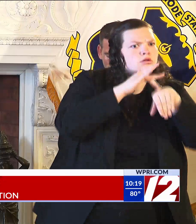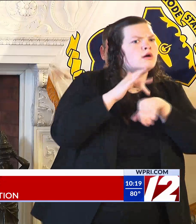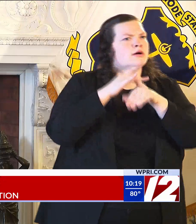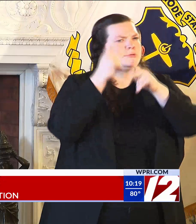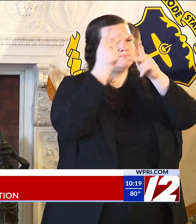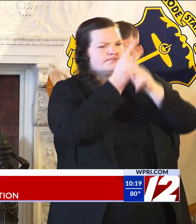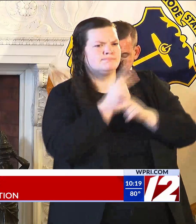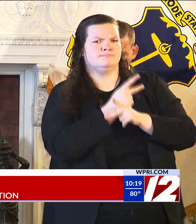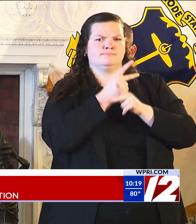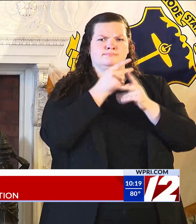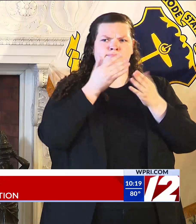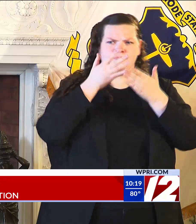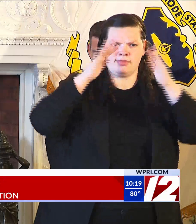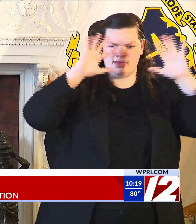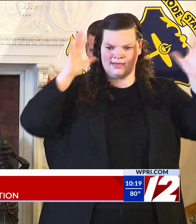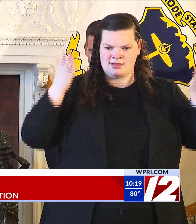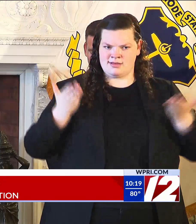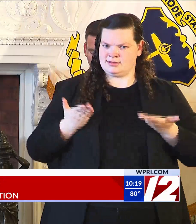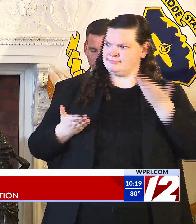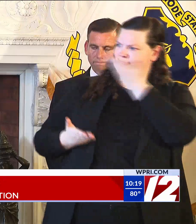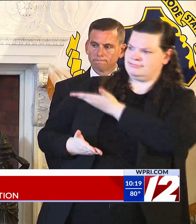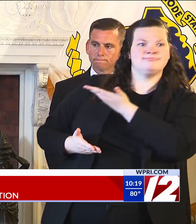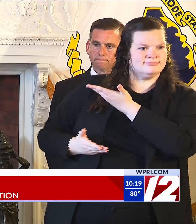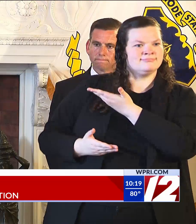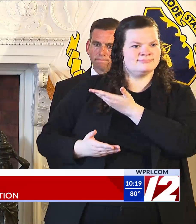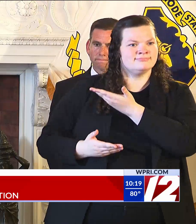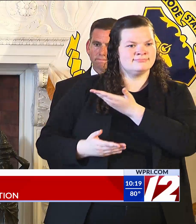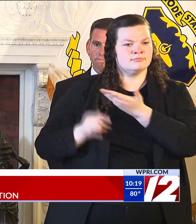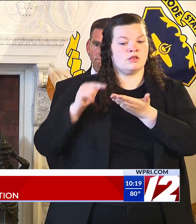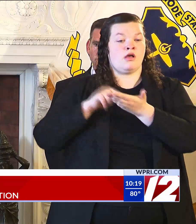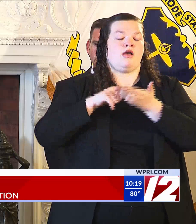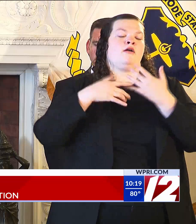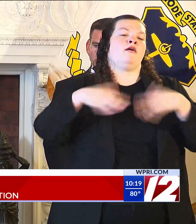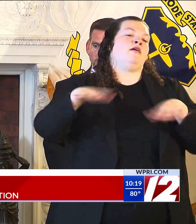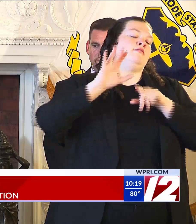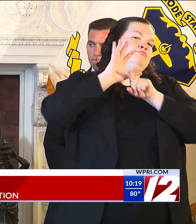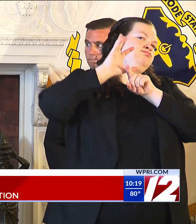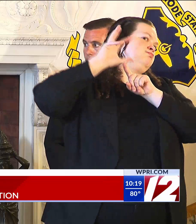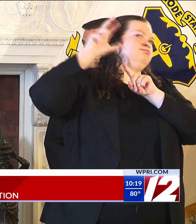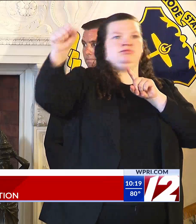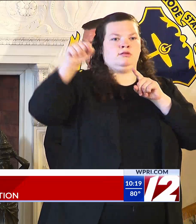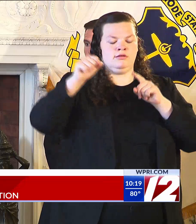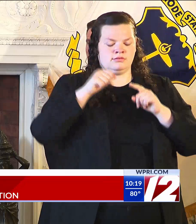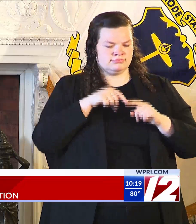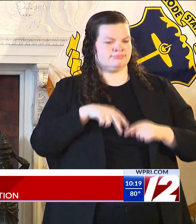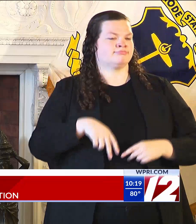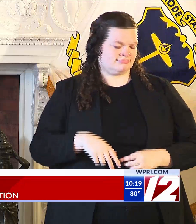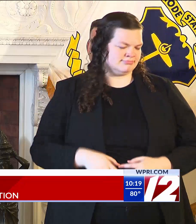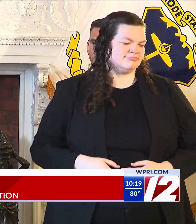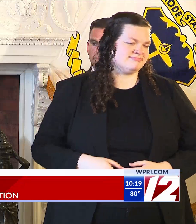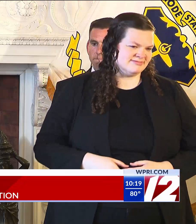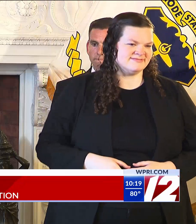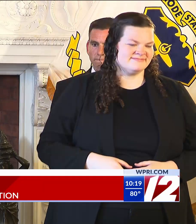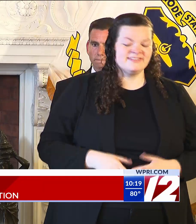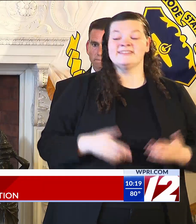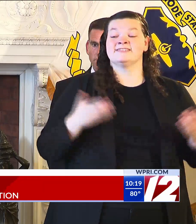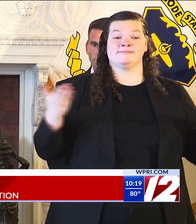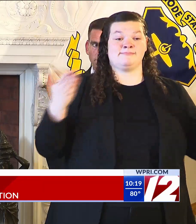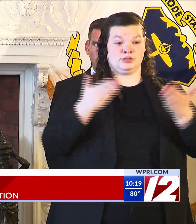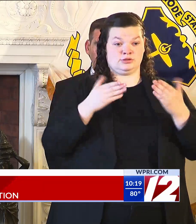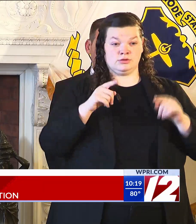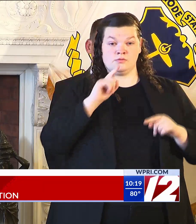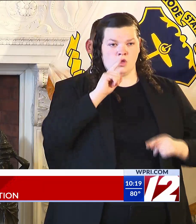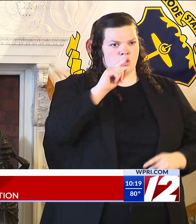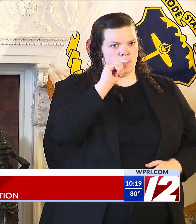an exceptional product on the part of both of these companies. Their proposals were so close, in fact,